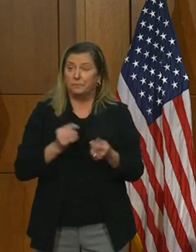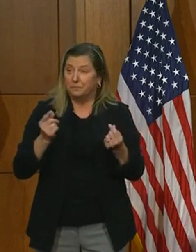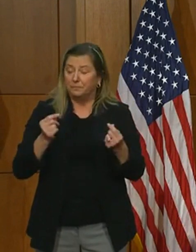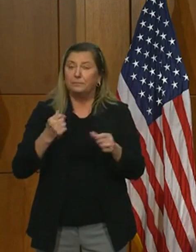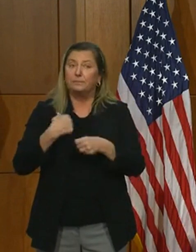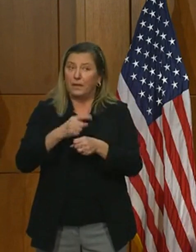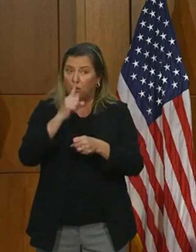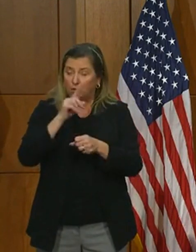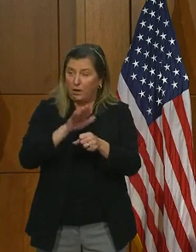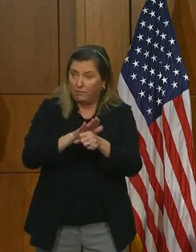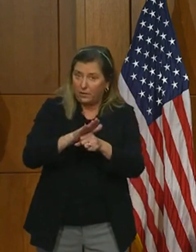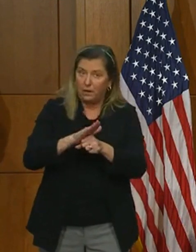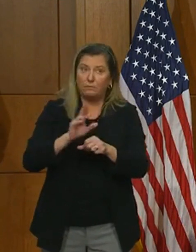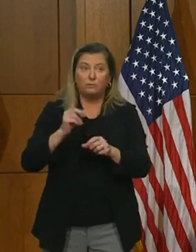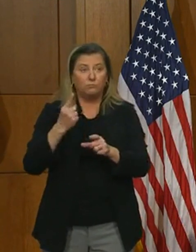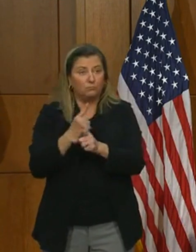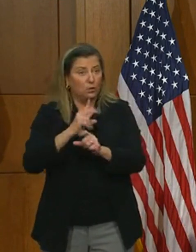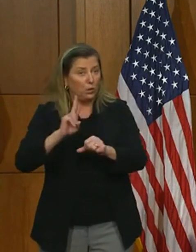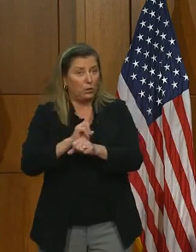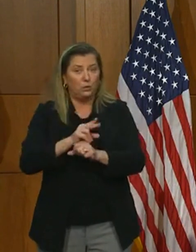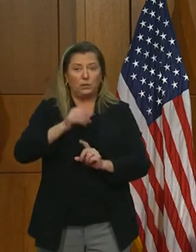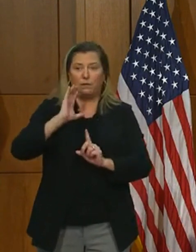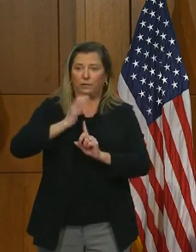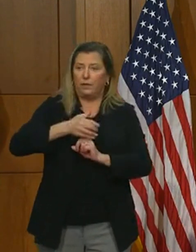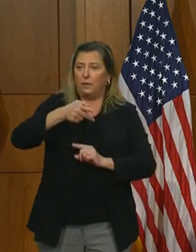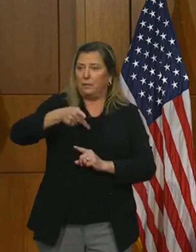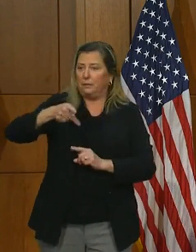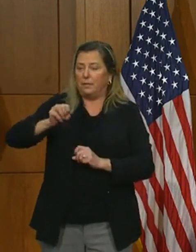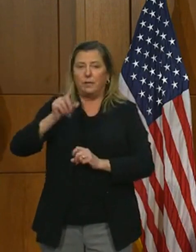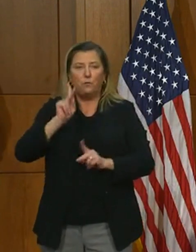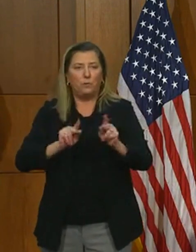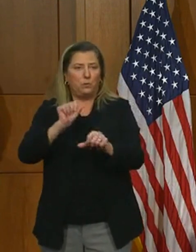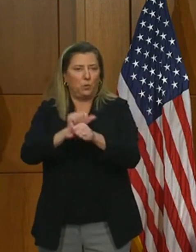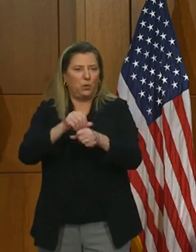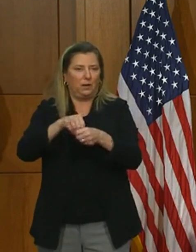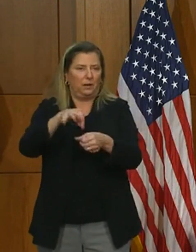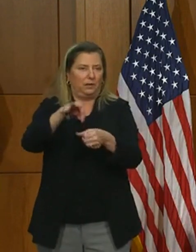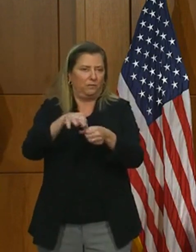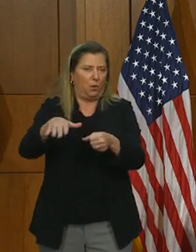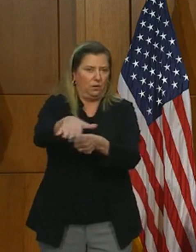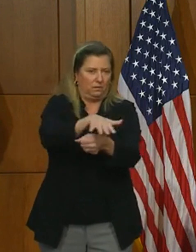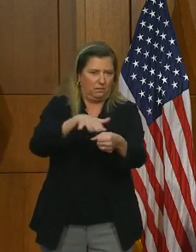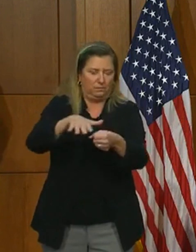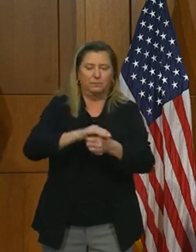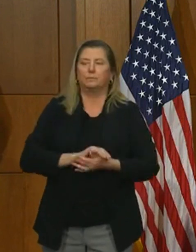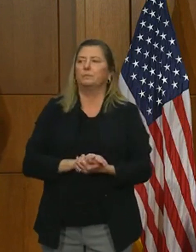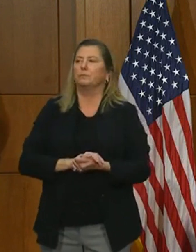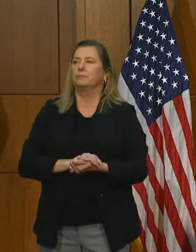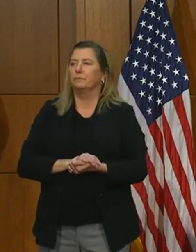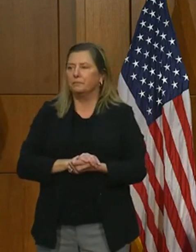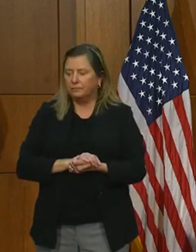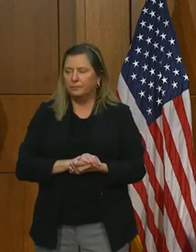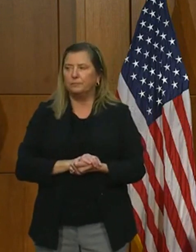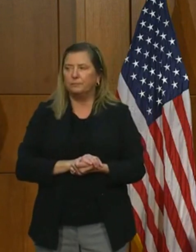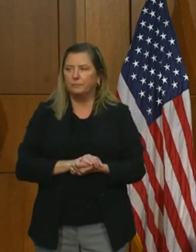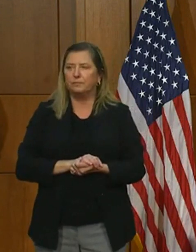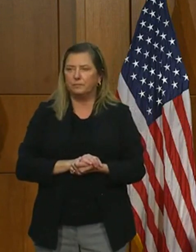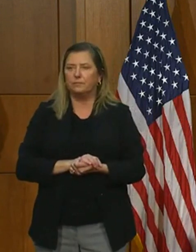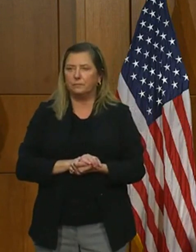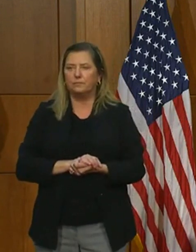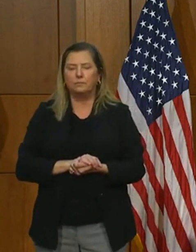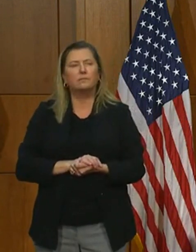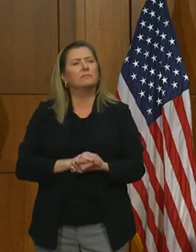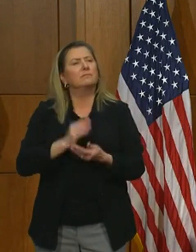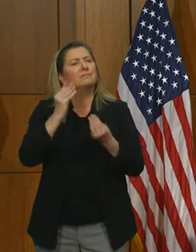adequate supply and proper use of PPE for our poll workers. Finally, I want to reiterate that moving